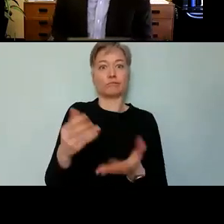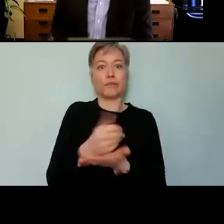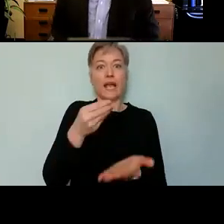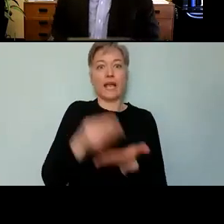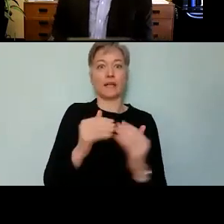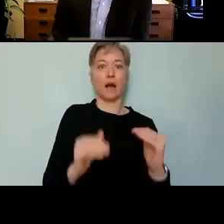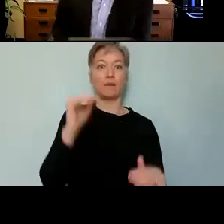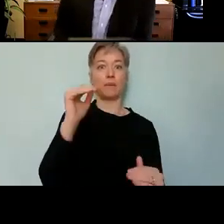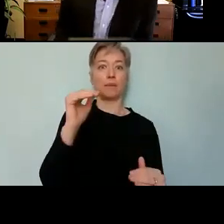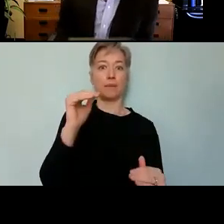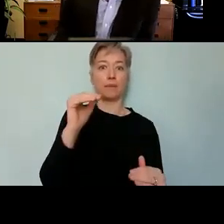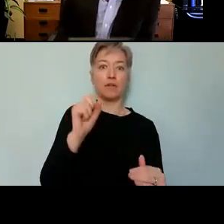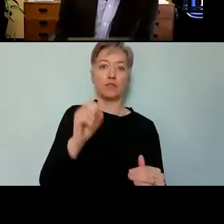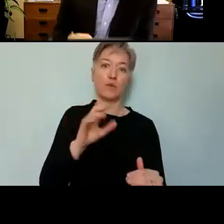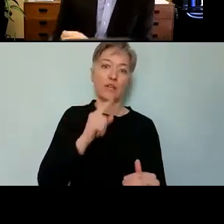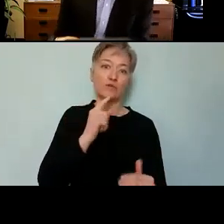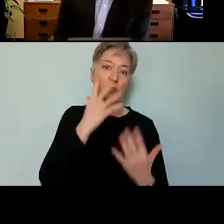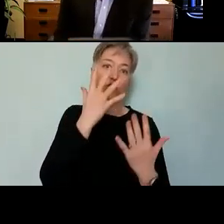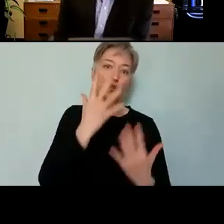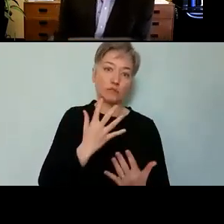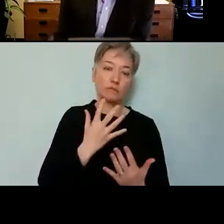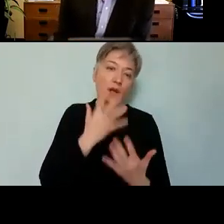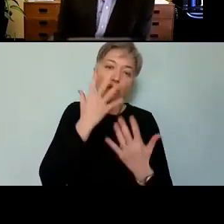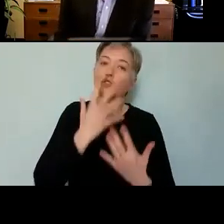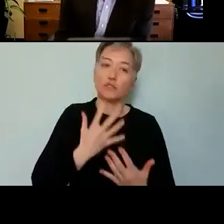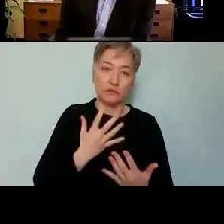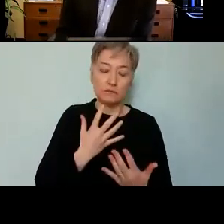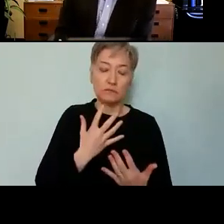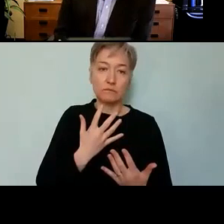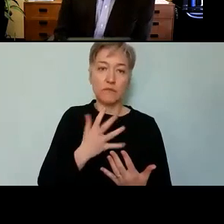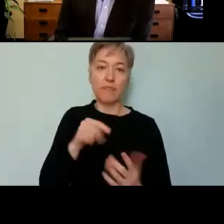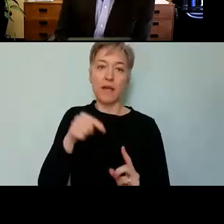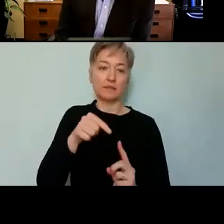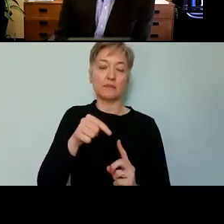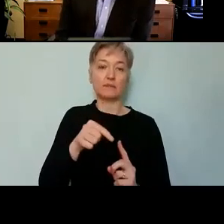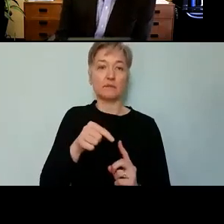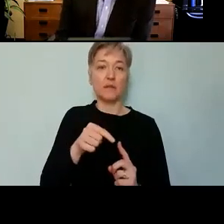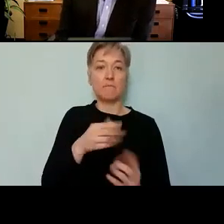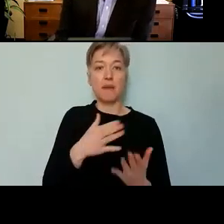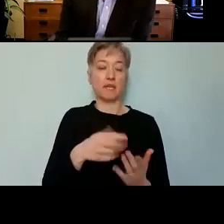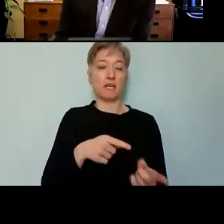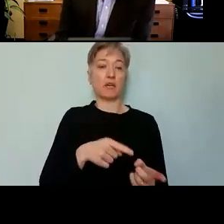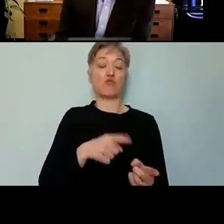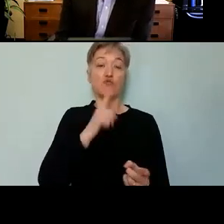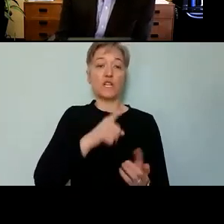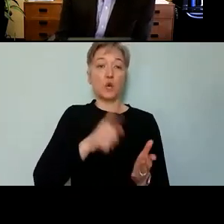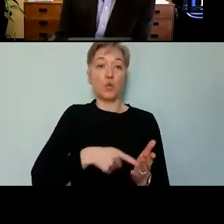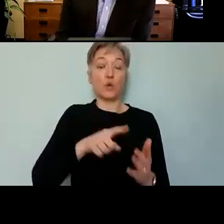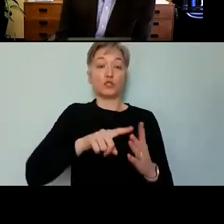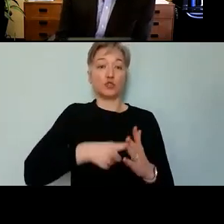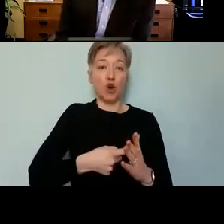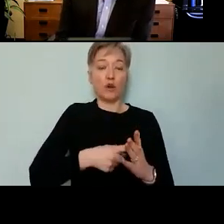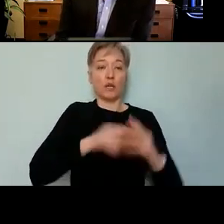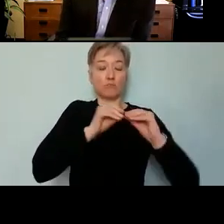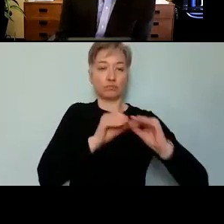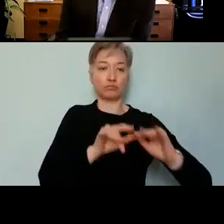That was unfortunate. That is unfortunately probably the match that set off all of the mortality that we saw,